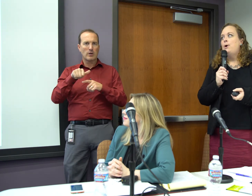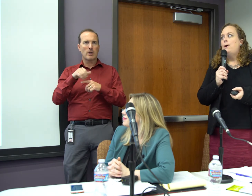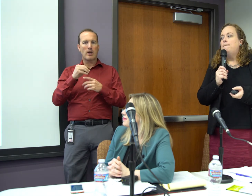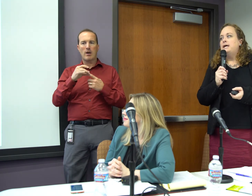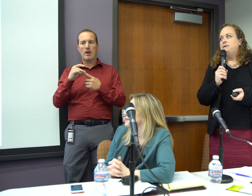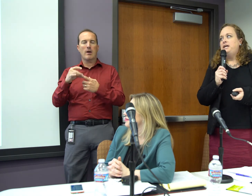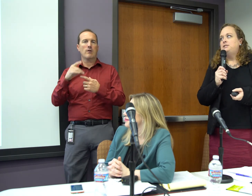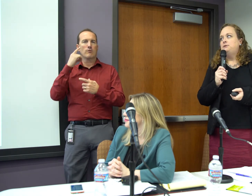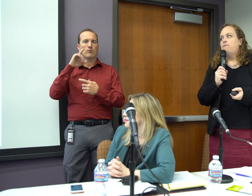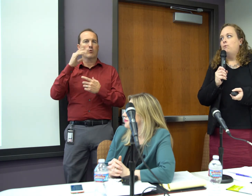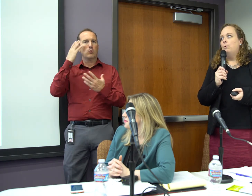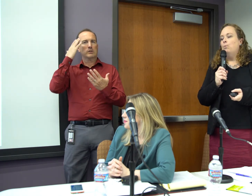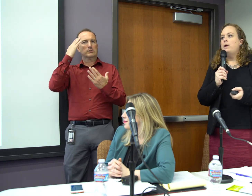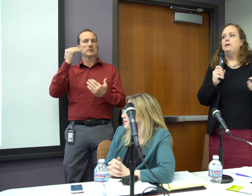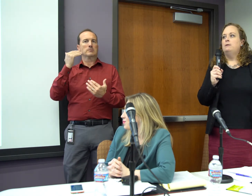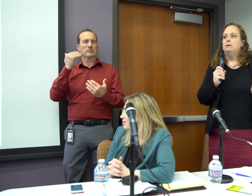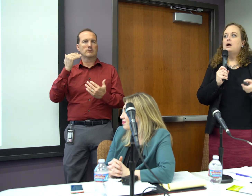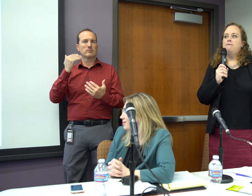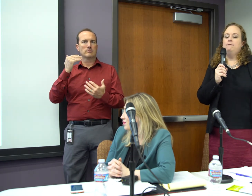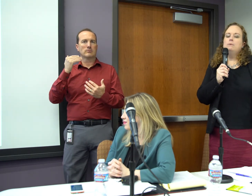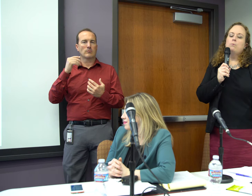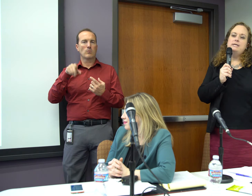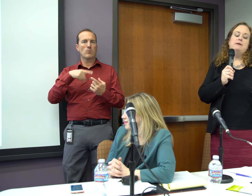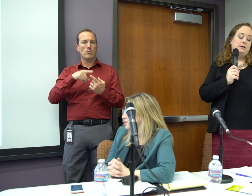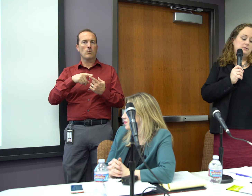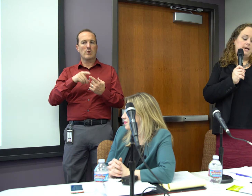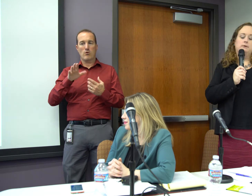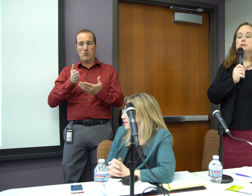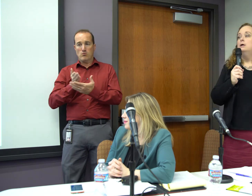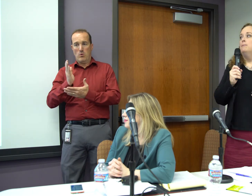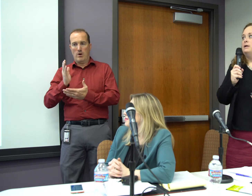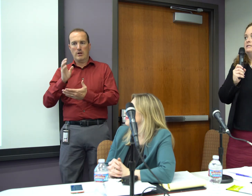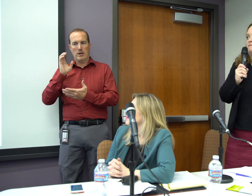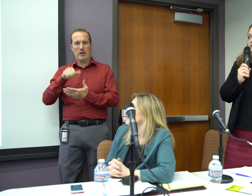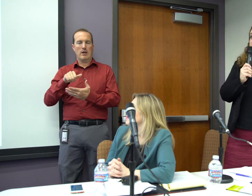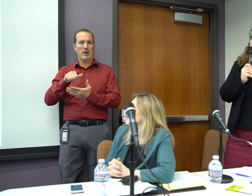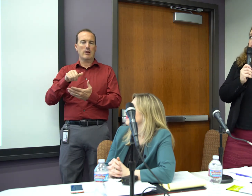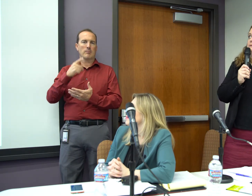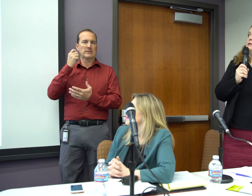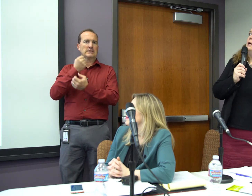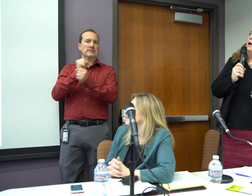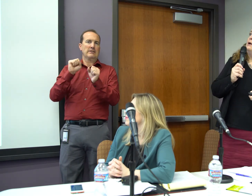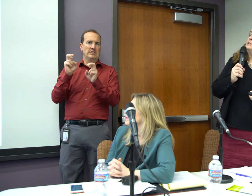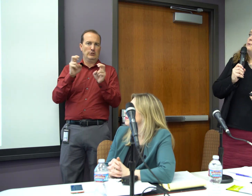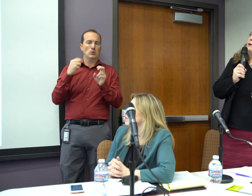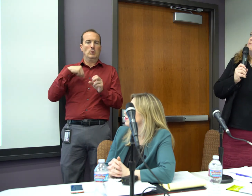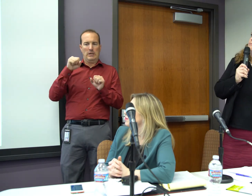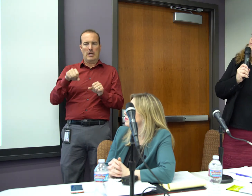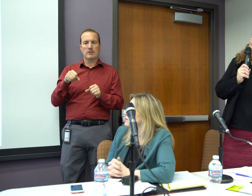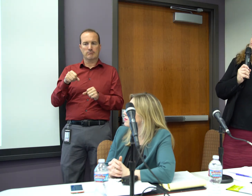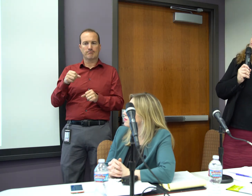about the expectation for when kind of rights can be curtailed because of safety issues. I